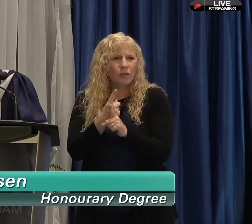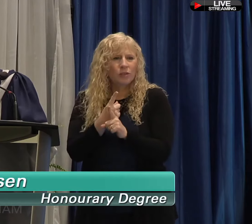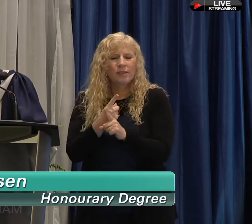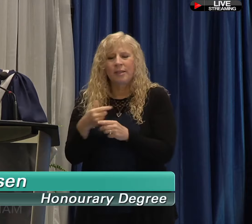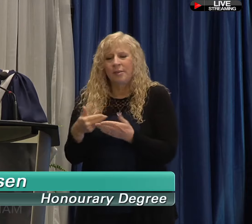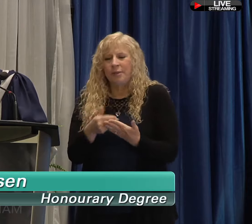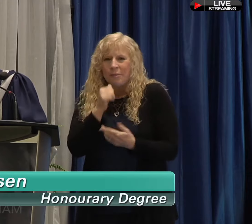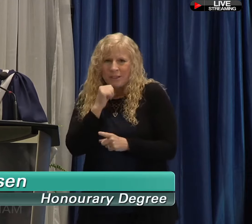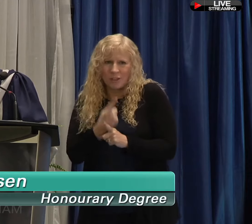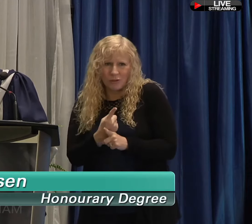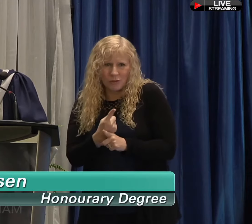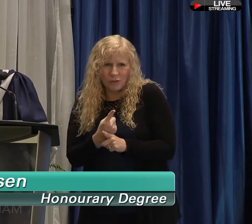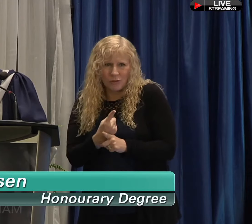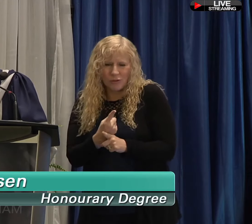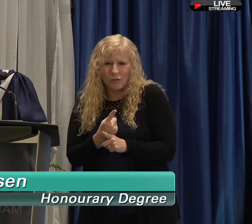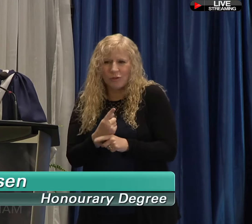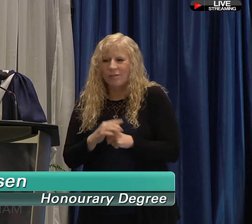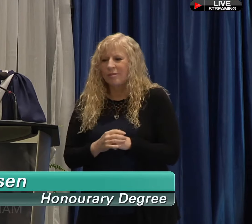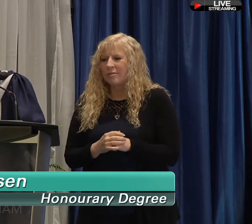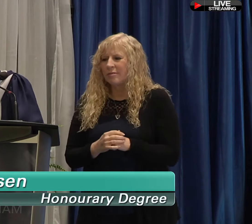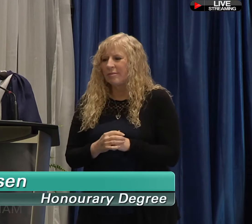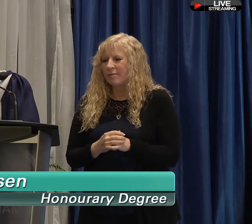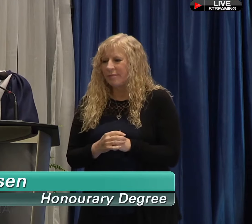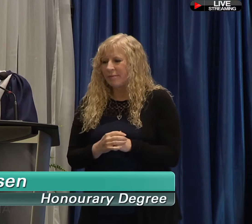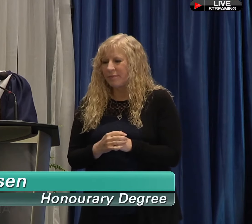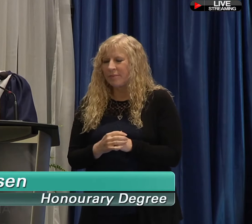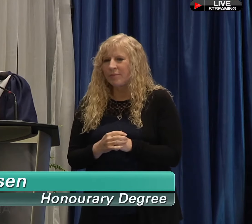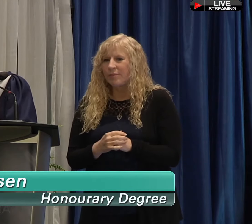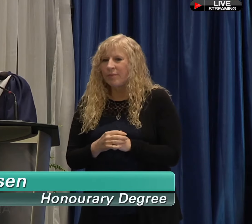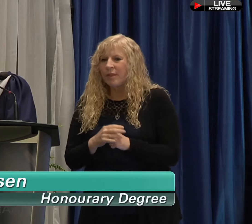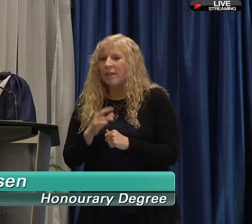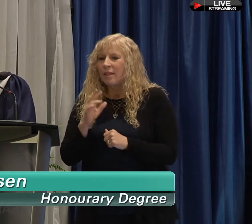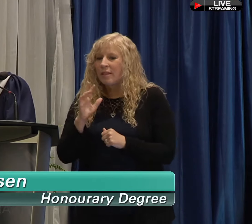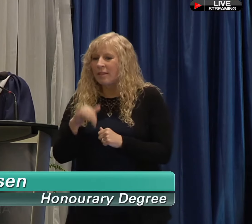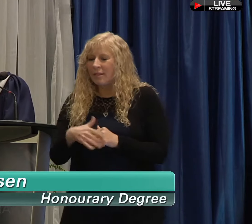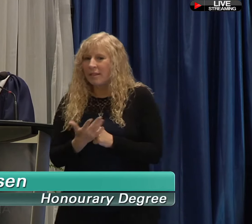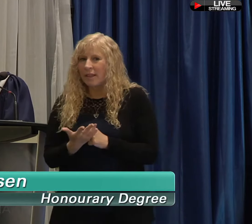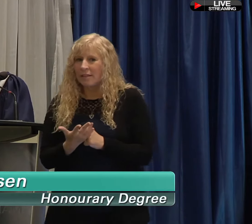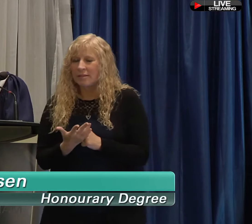sister, and deported to Auschwitz death camp